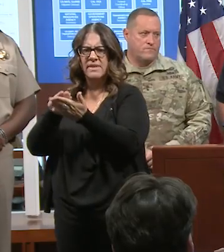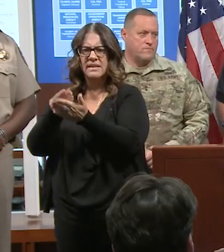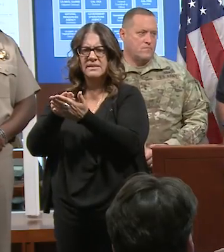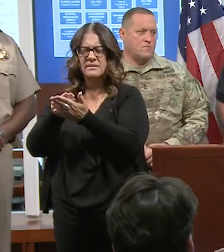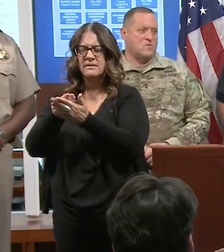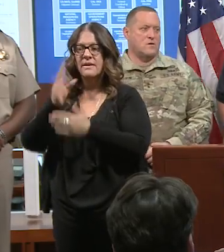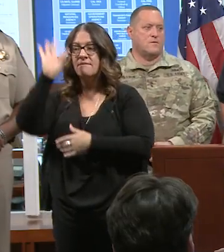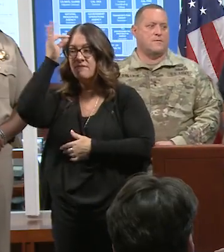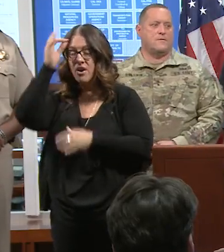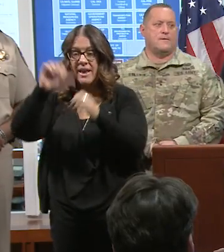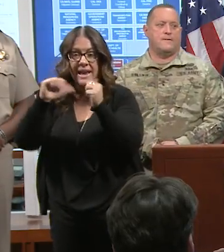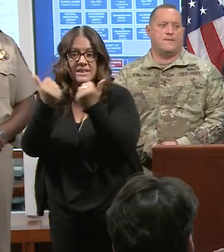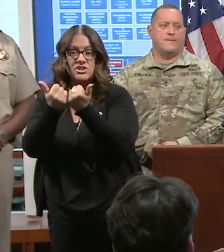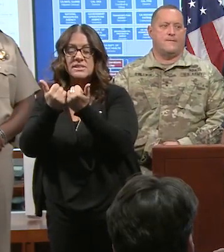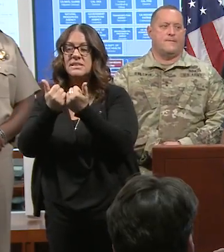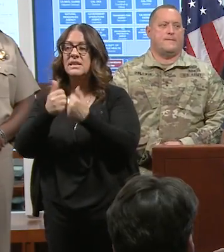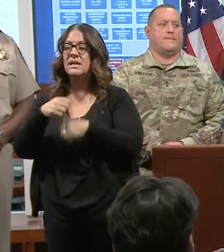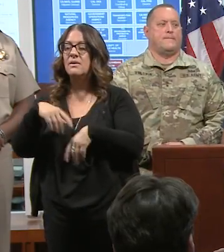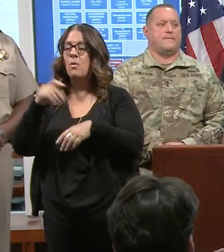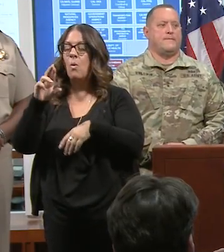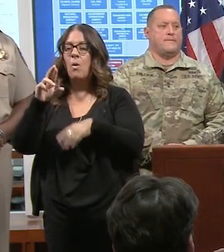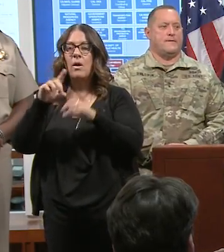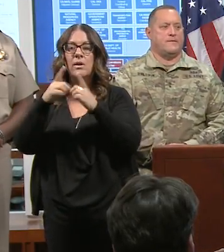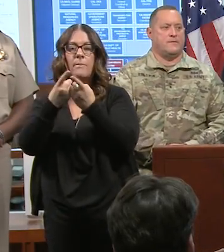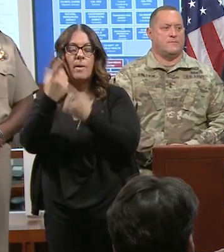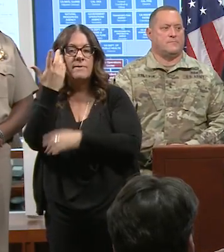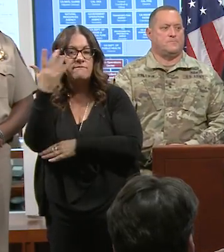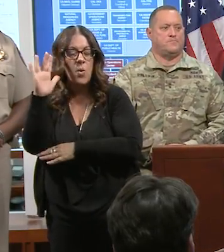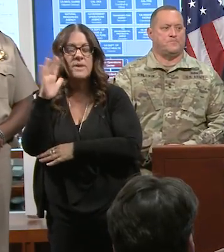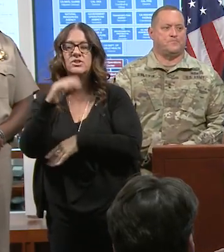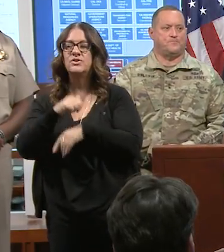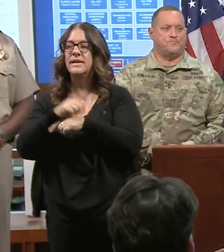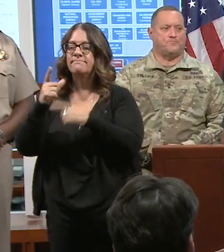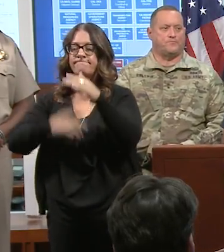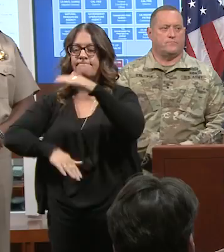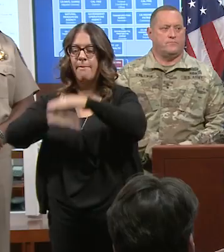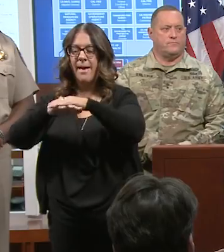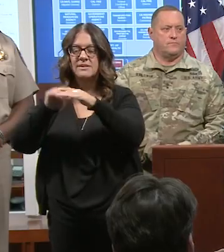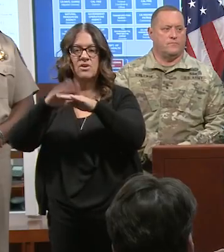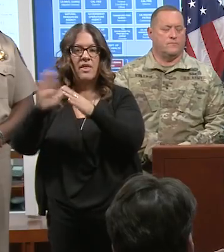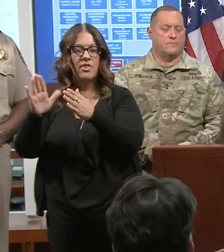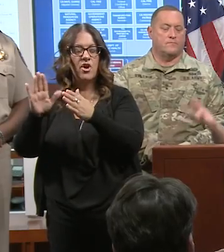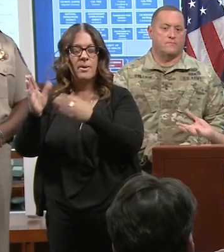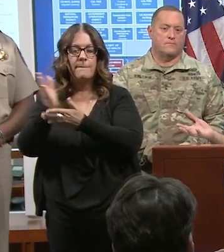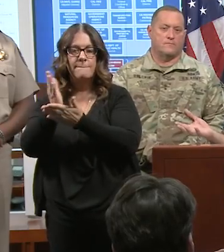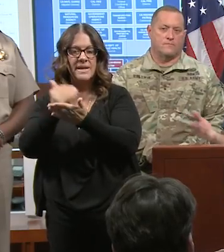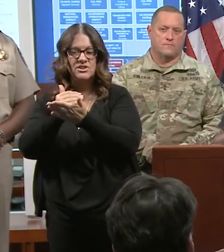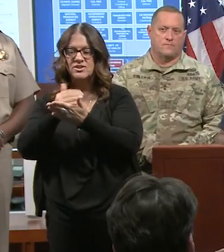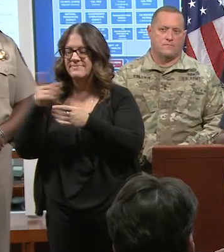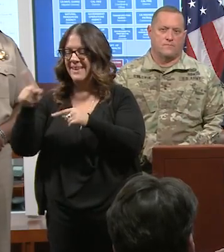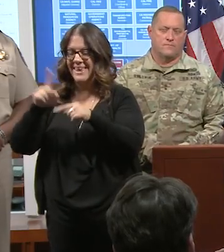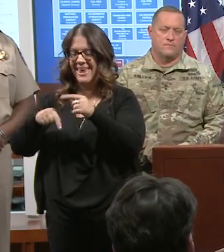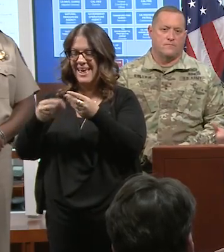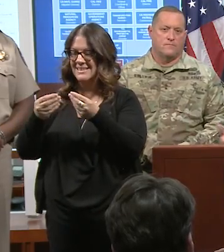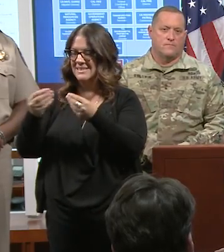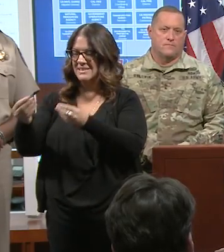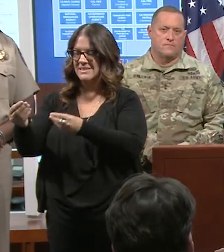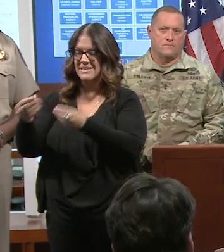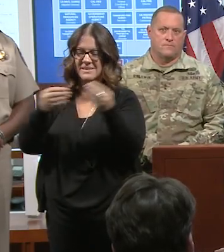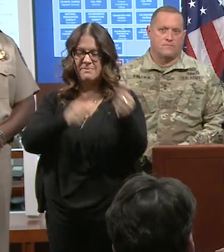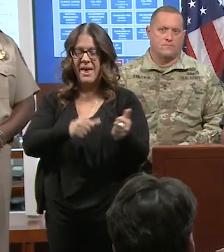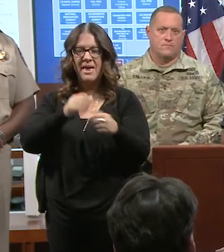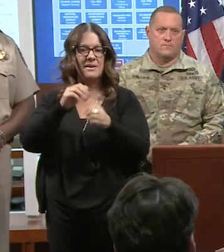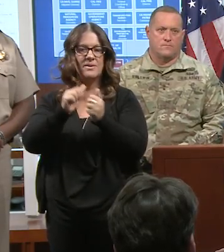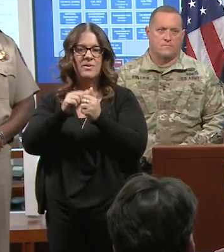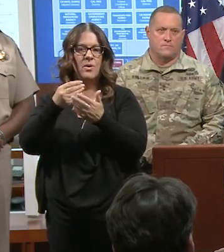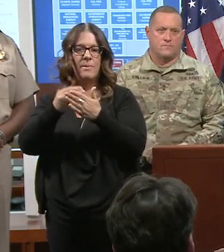agencies, in particular the Forest Service, reaches its funding cap in its base budget, it no longer has the authority to spend outside of that, and they have to start dipping into